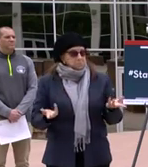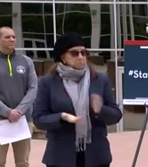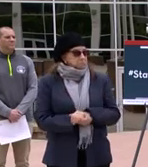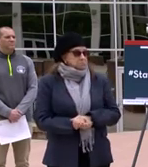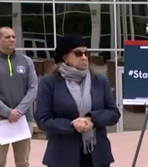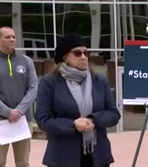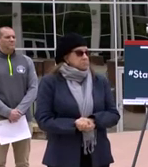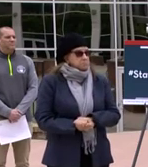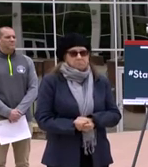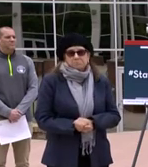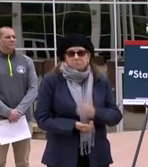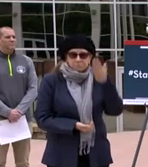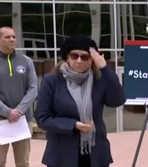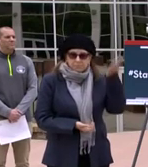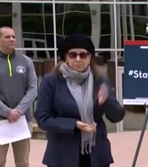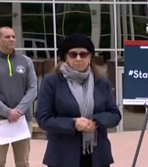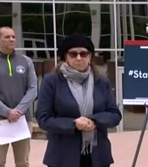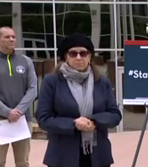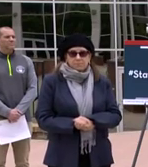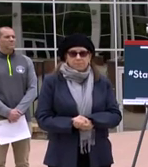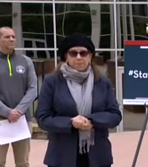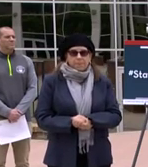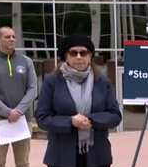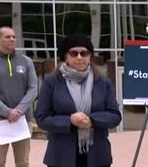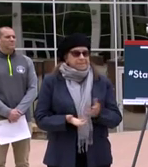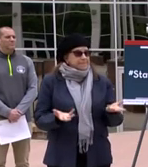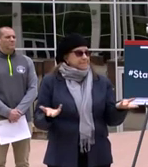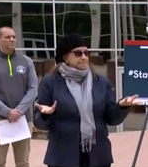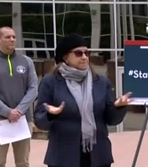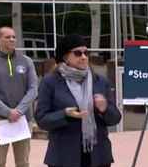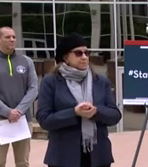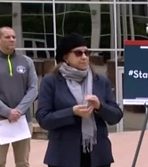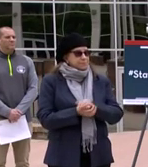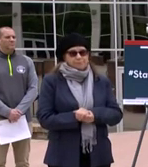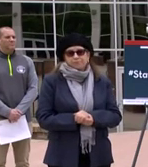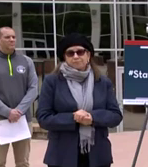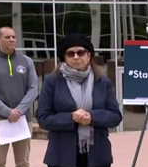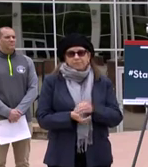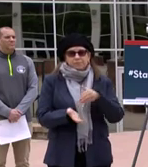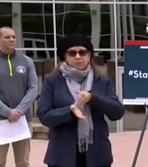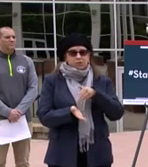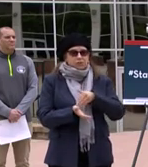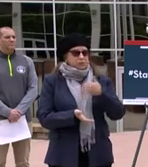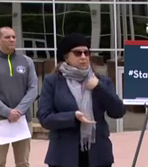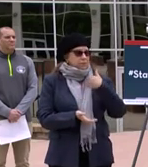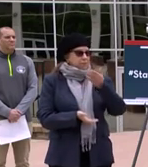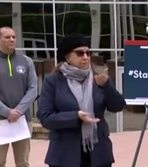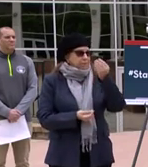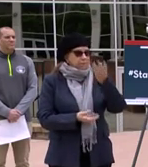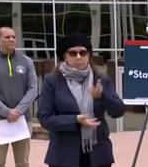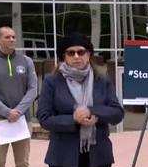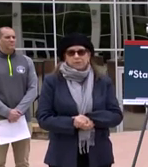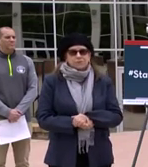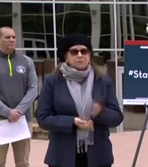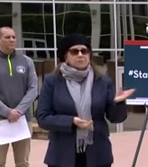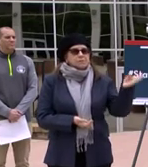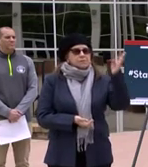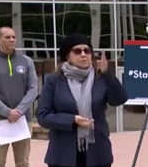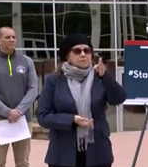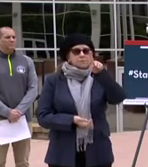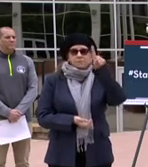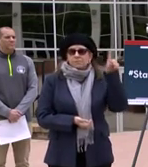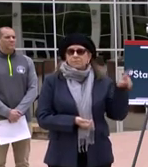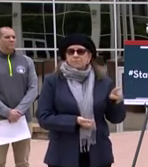be referred. They're being referred by their providers. Yes. So Governor Hogan mentioned yesterday his